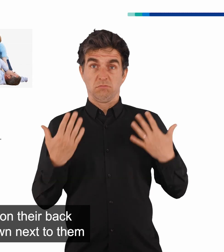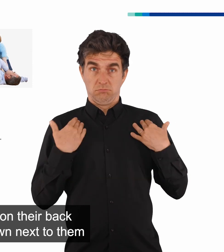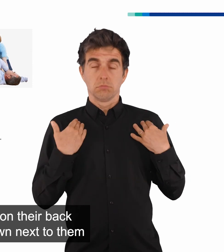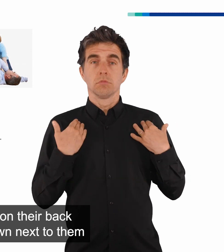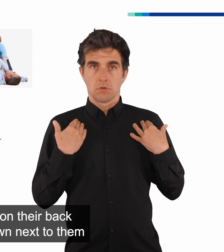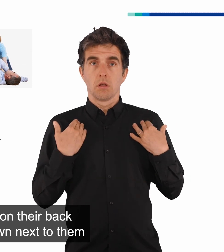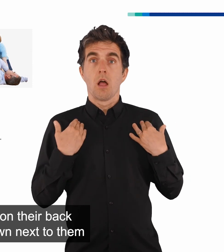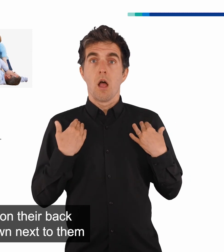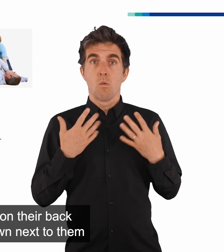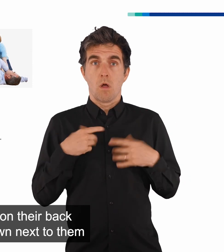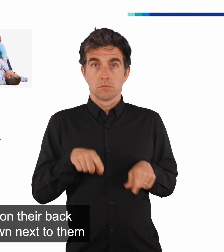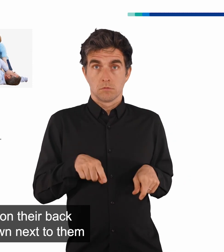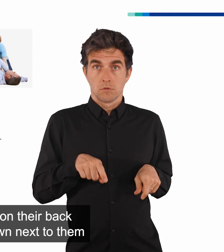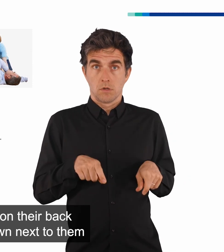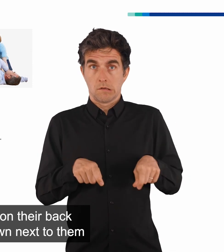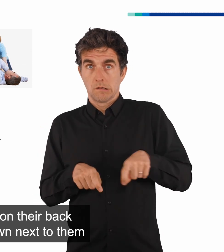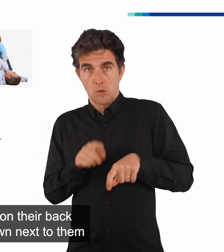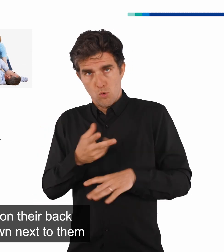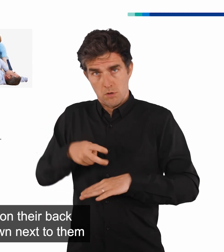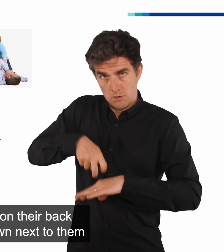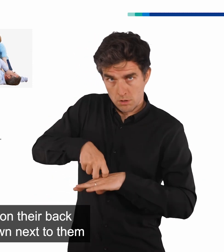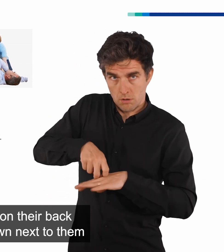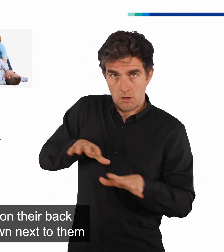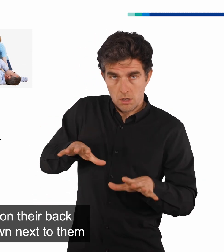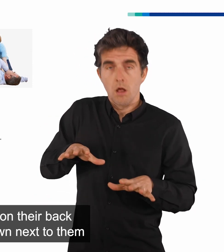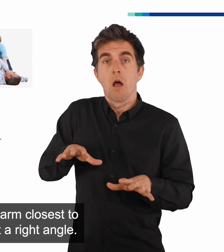Move their arm closest to you so it's at a right angle.